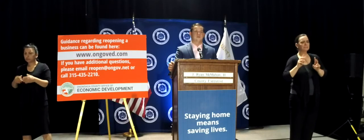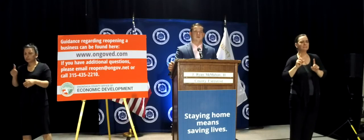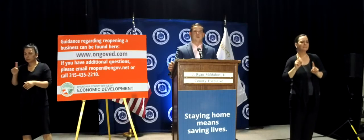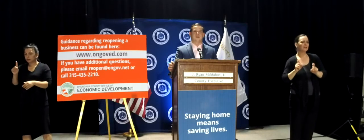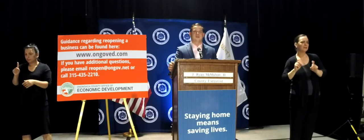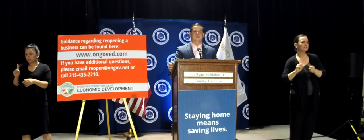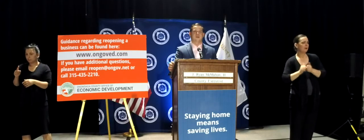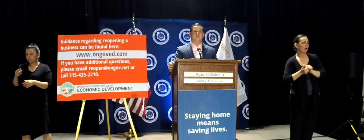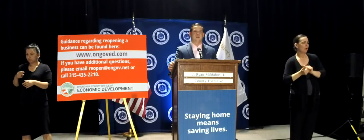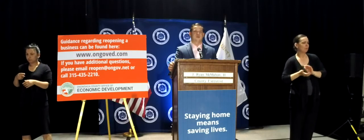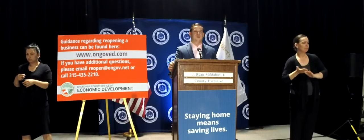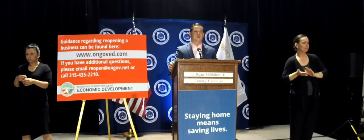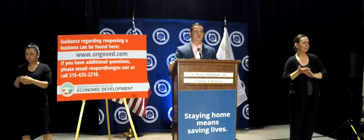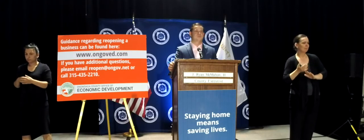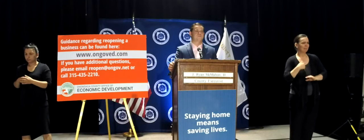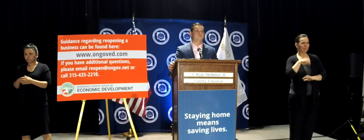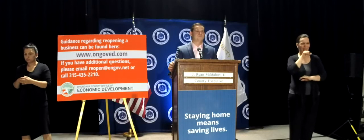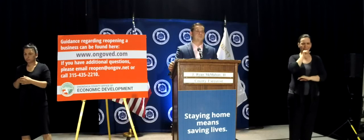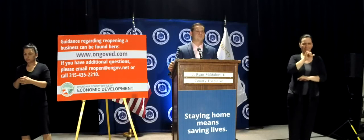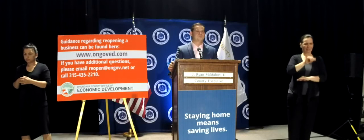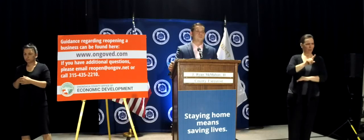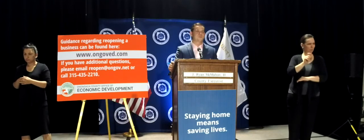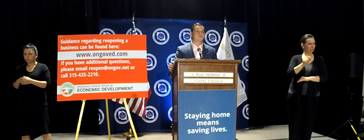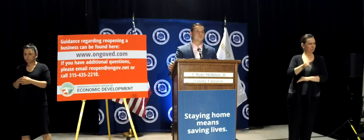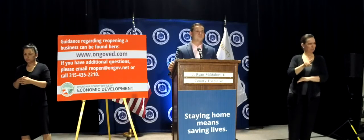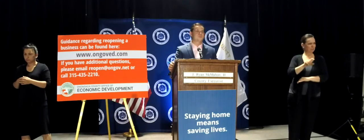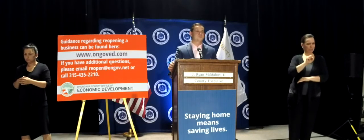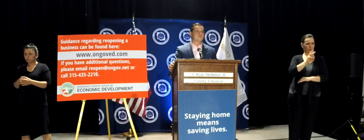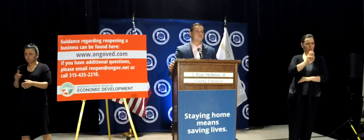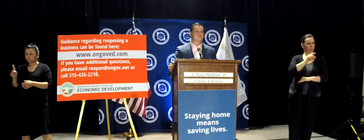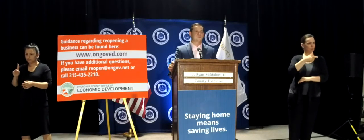Gotta love those questions, though, on sewage.